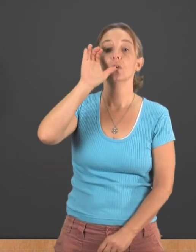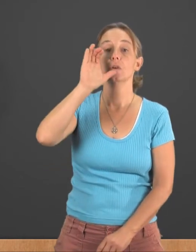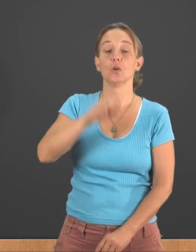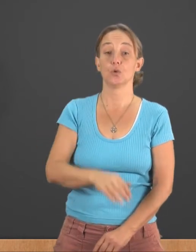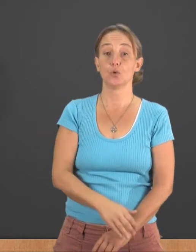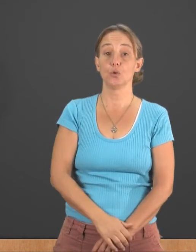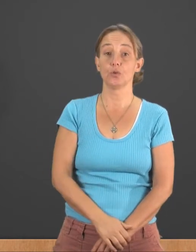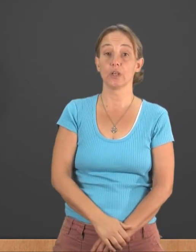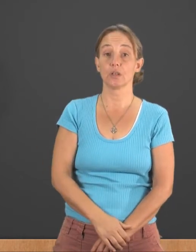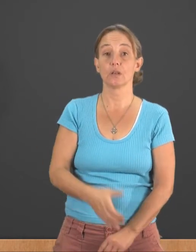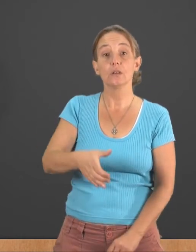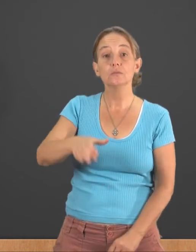To drink.